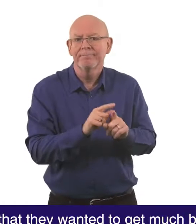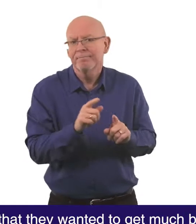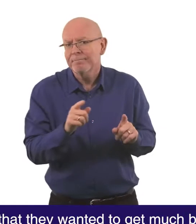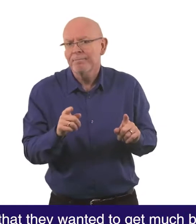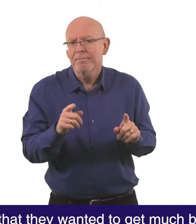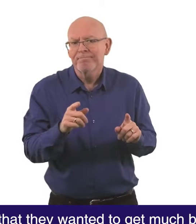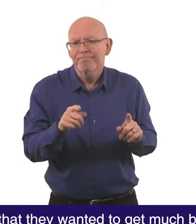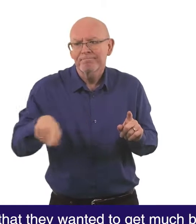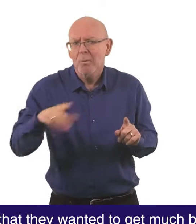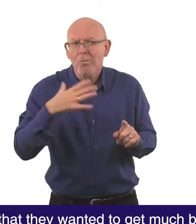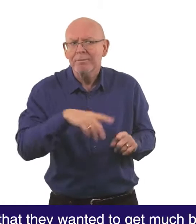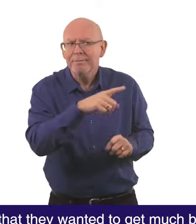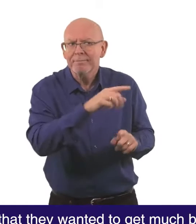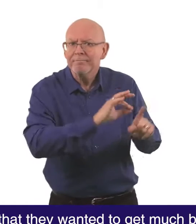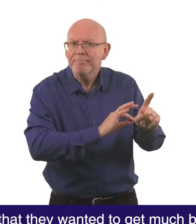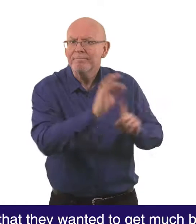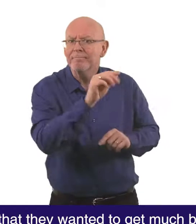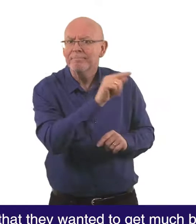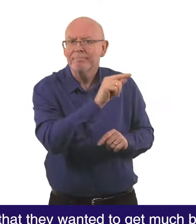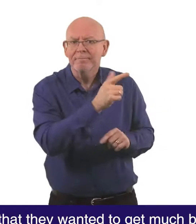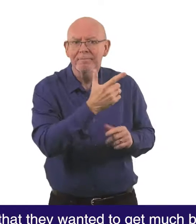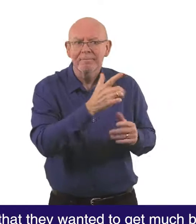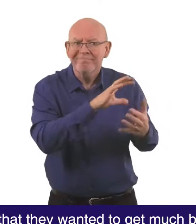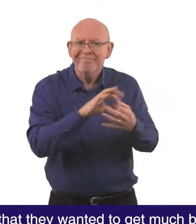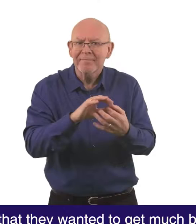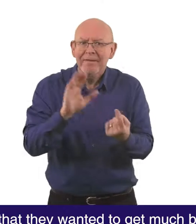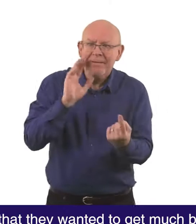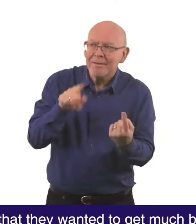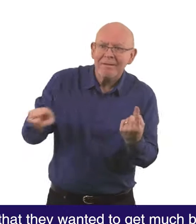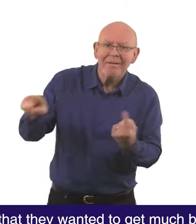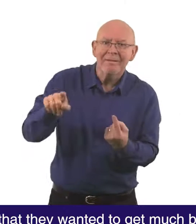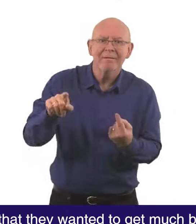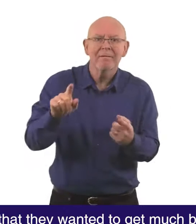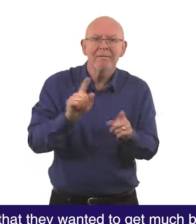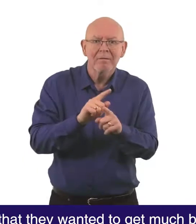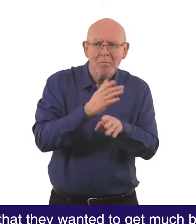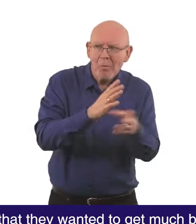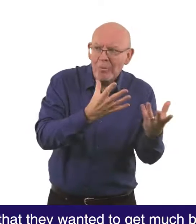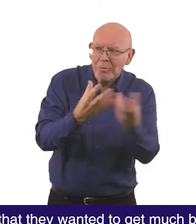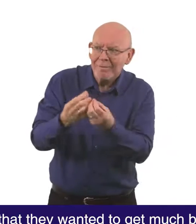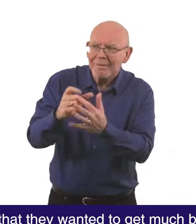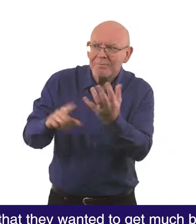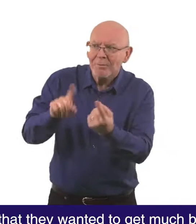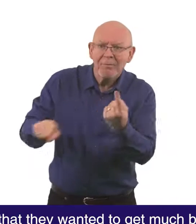and that they wanted to get much better at listening to them and working with them.